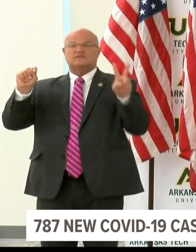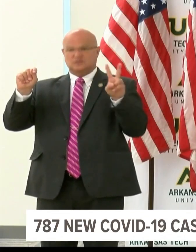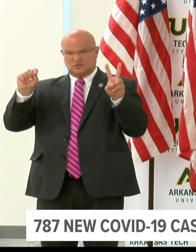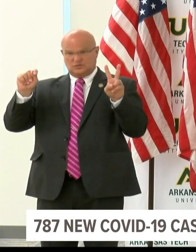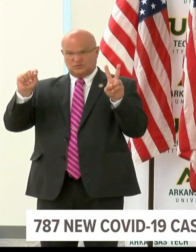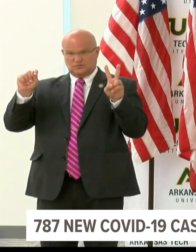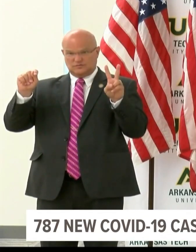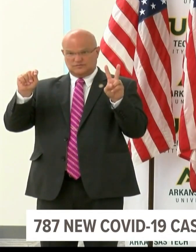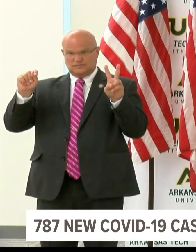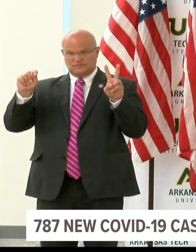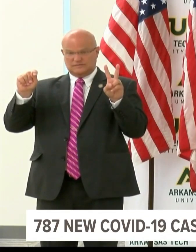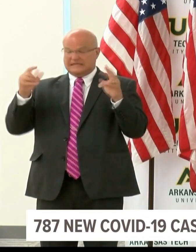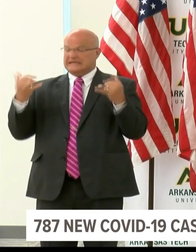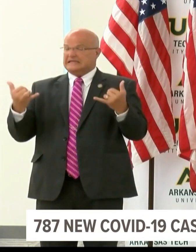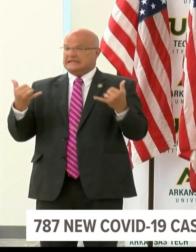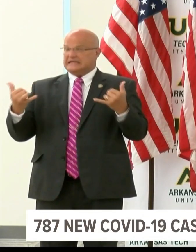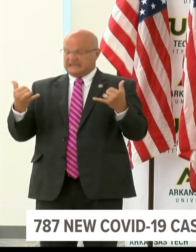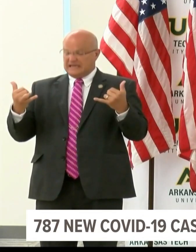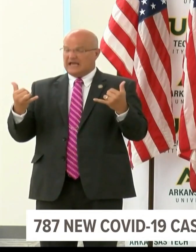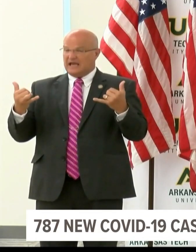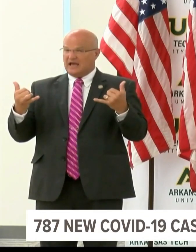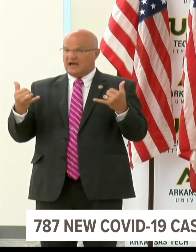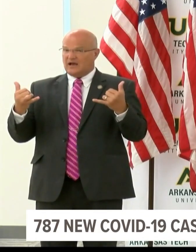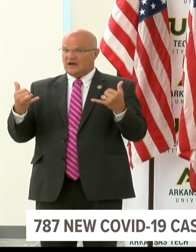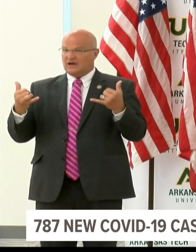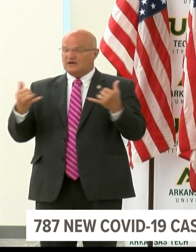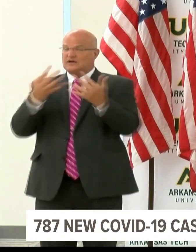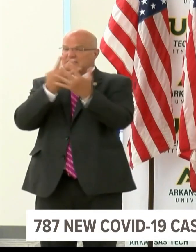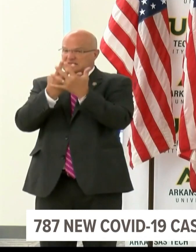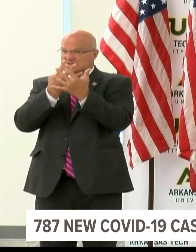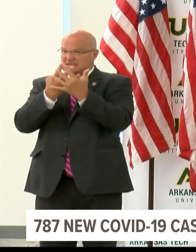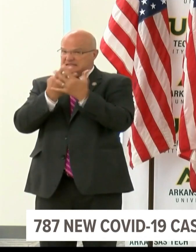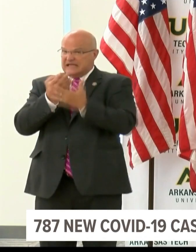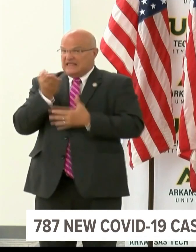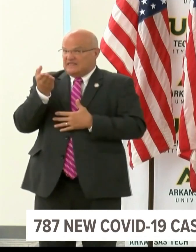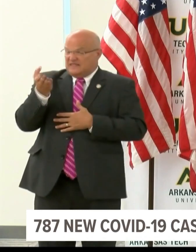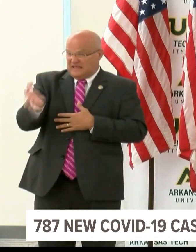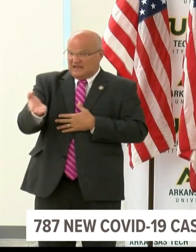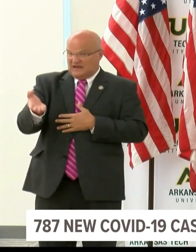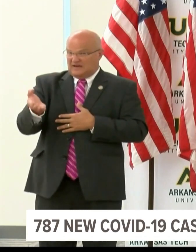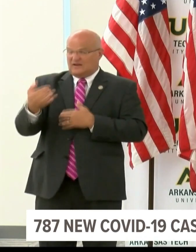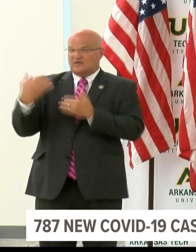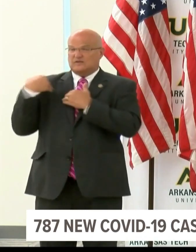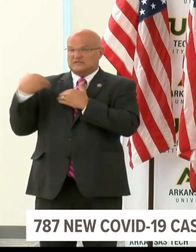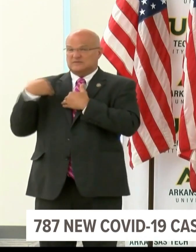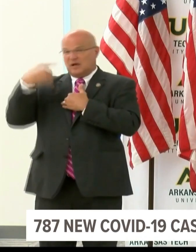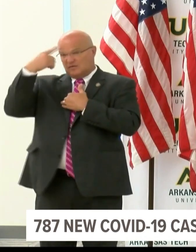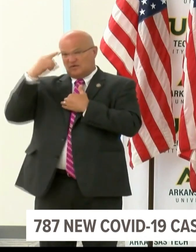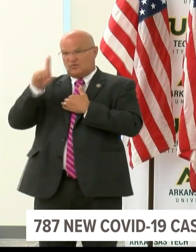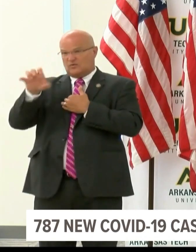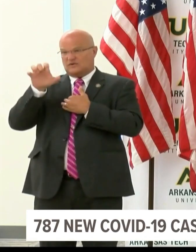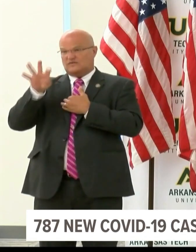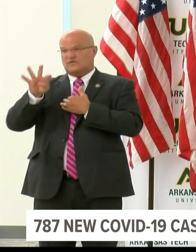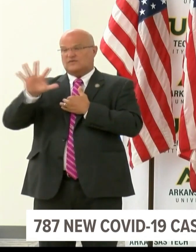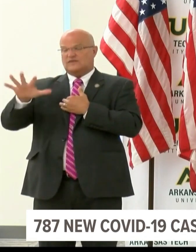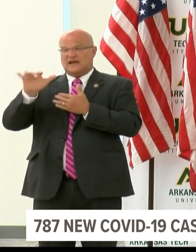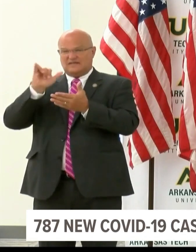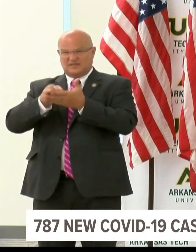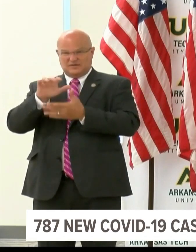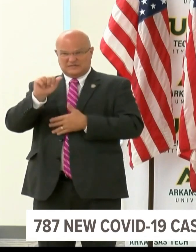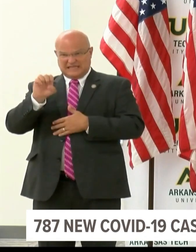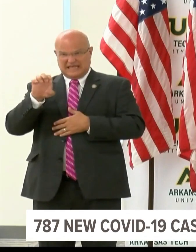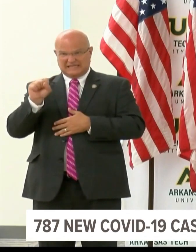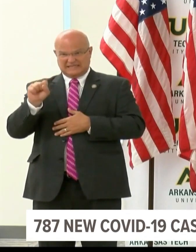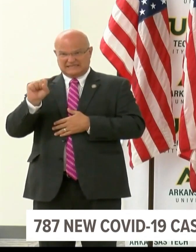cases. Now, there is a correctional facility there that's responsible for 145 of those